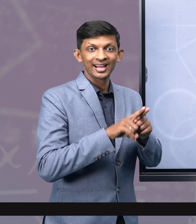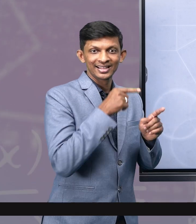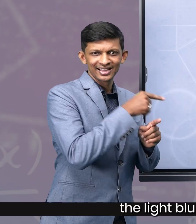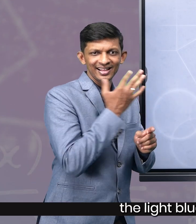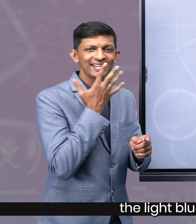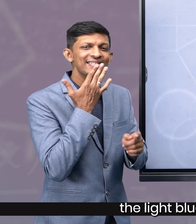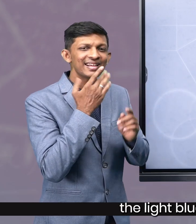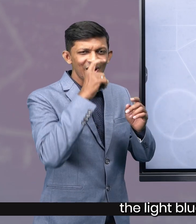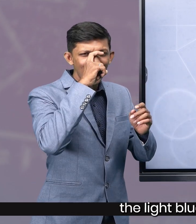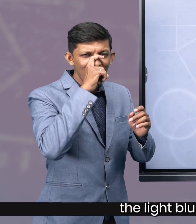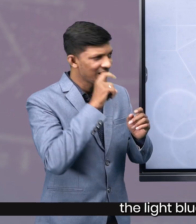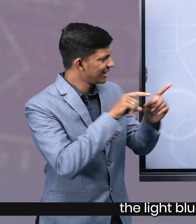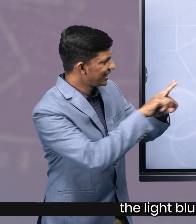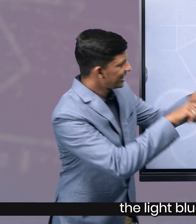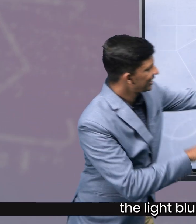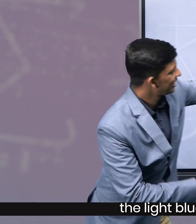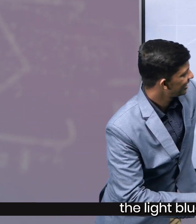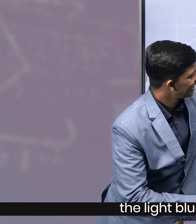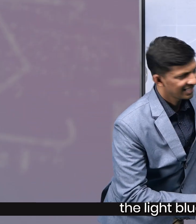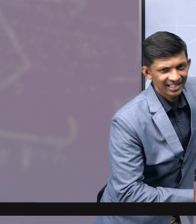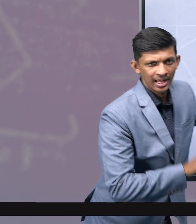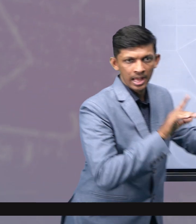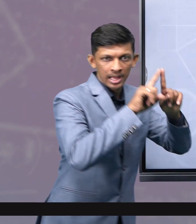Here, the light blue colored area is the interior of the angle.